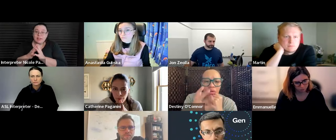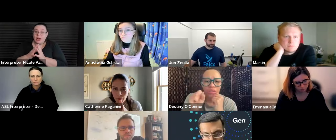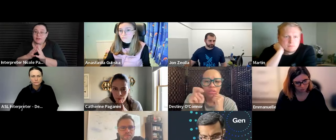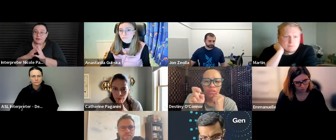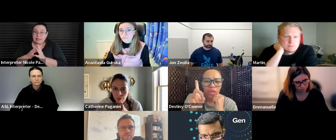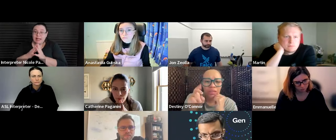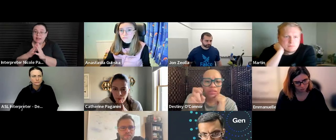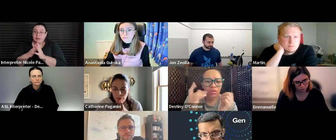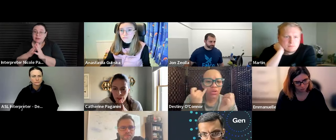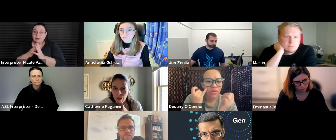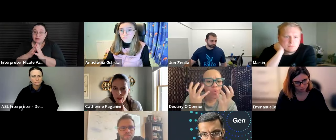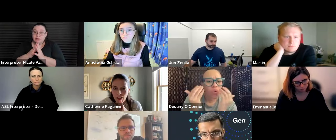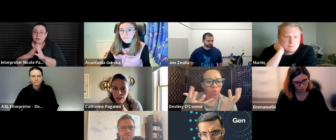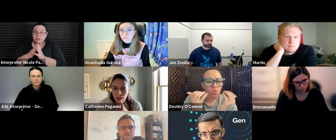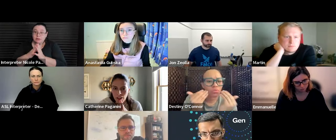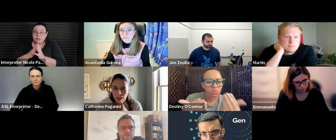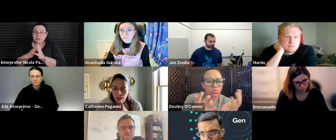you can go ahead and talk if you would like